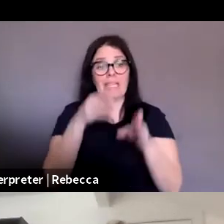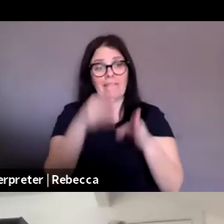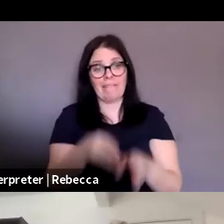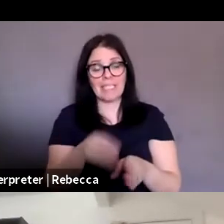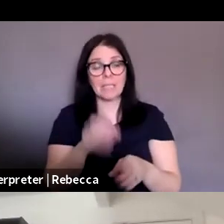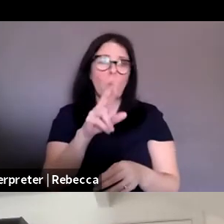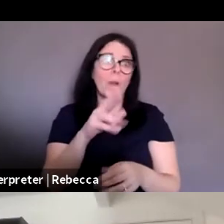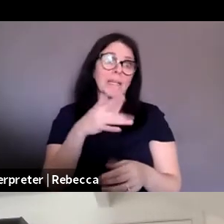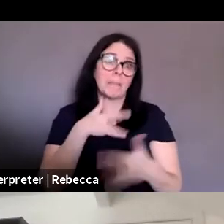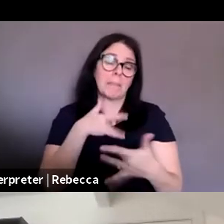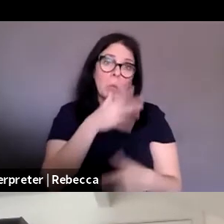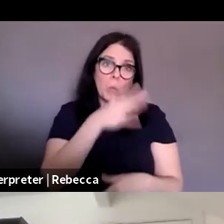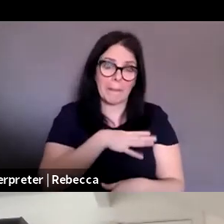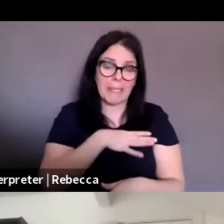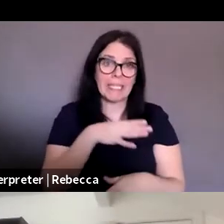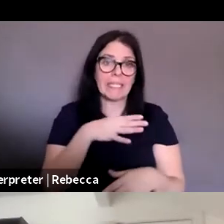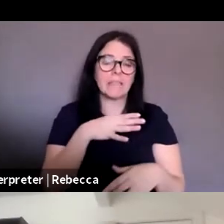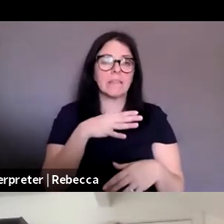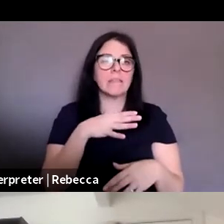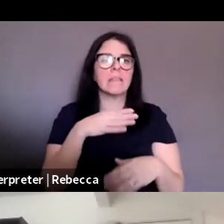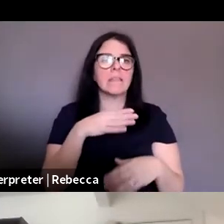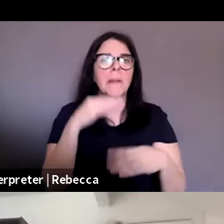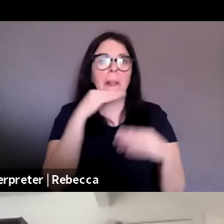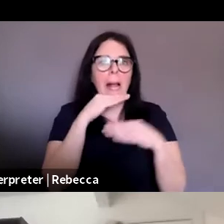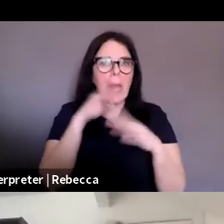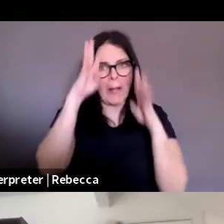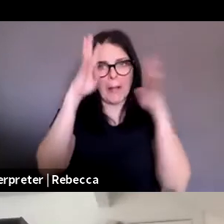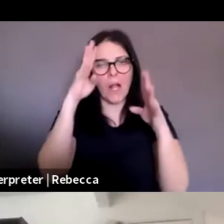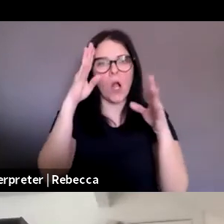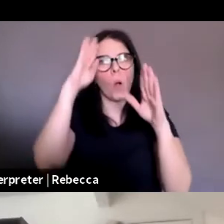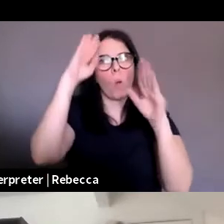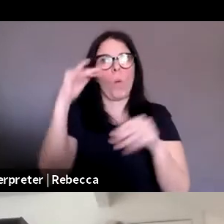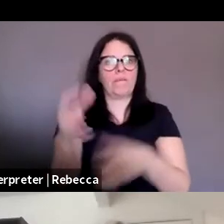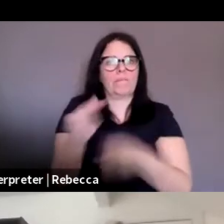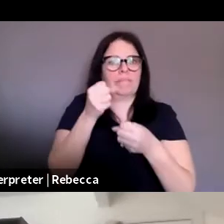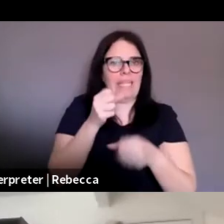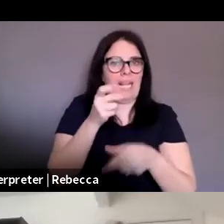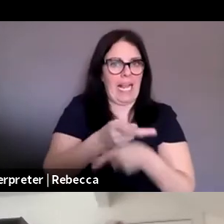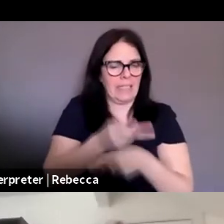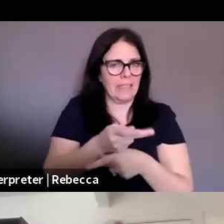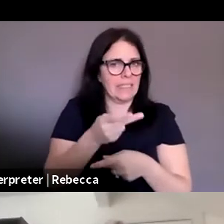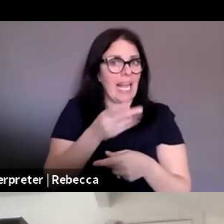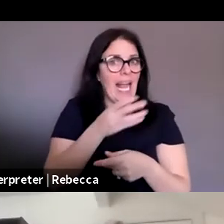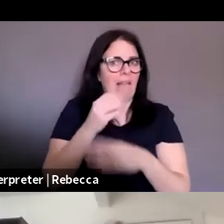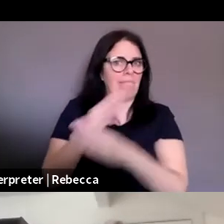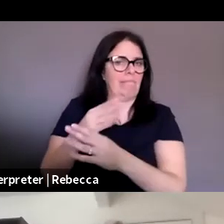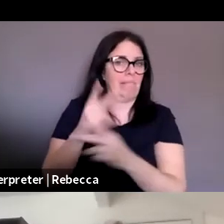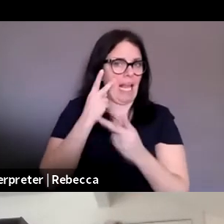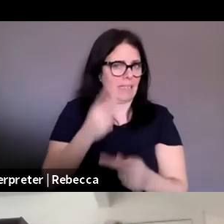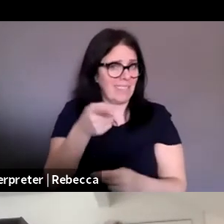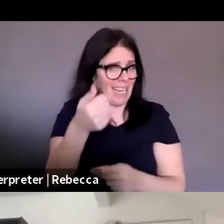get an upper hand in custody and access cases. Any comments on that question?